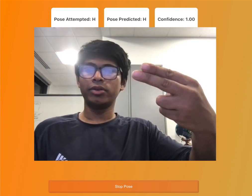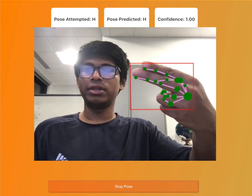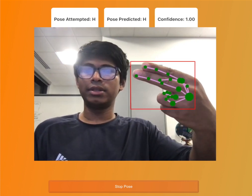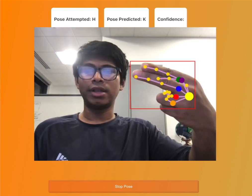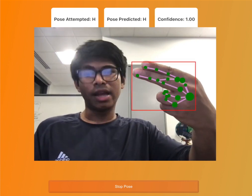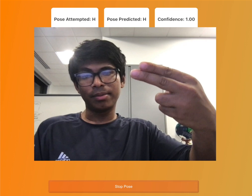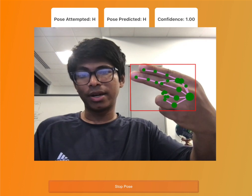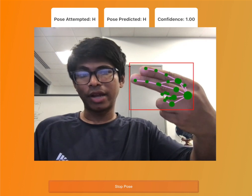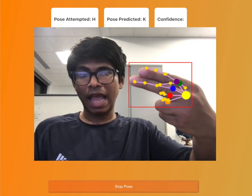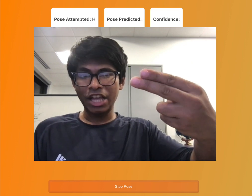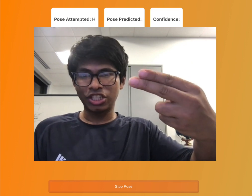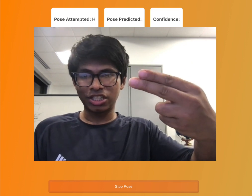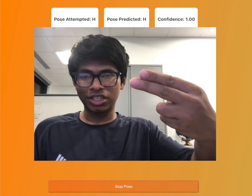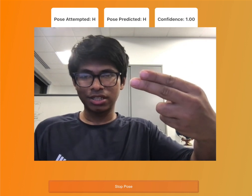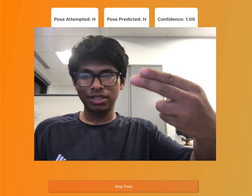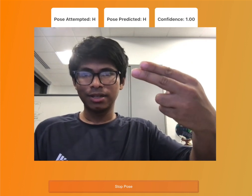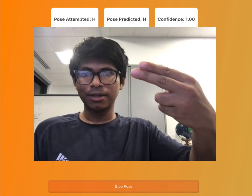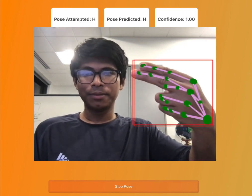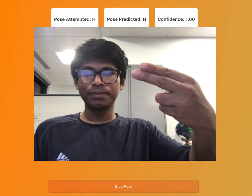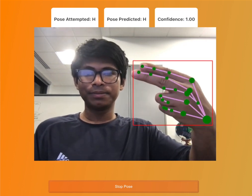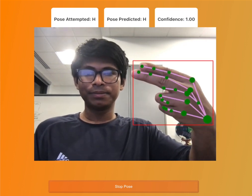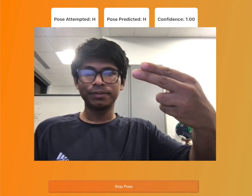you go, I have learned H.